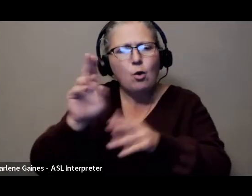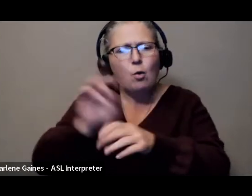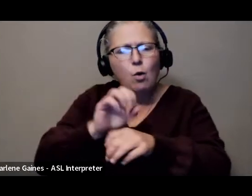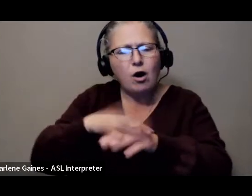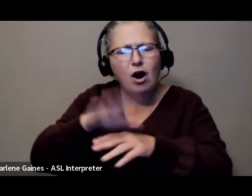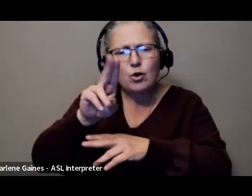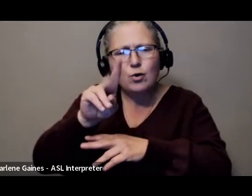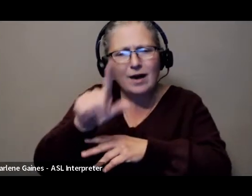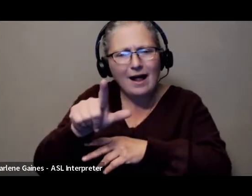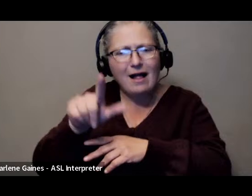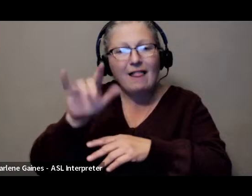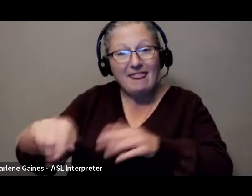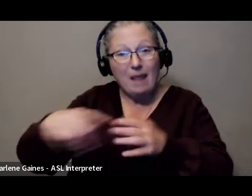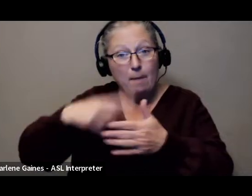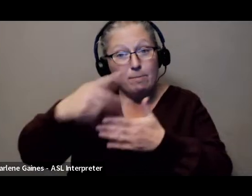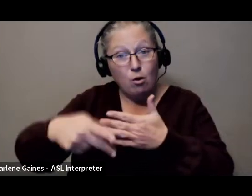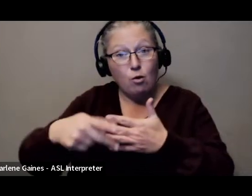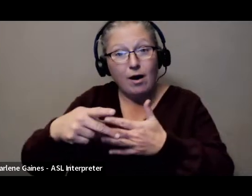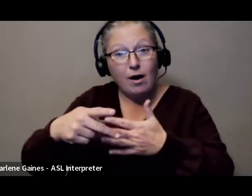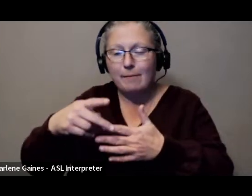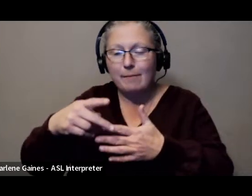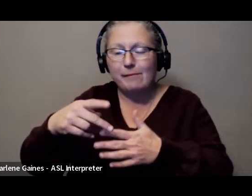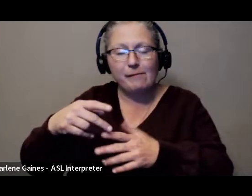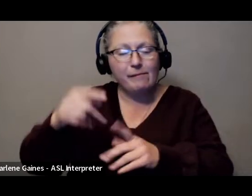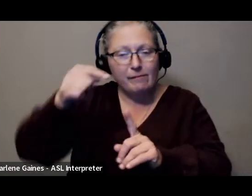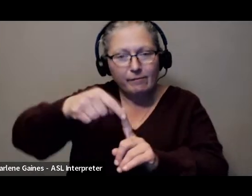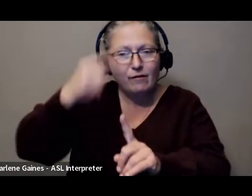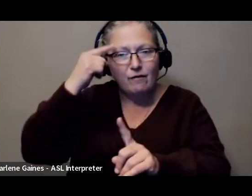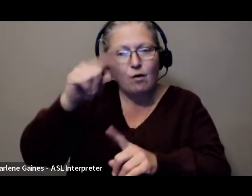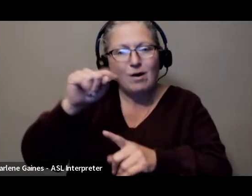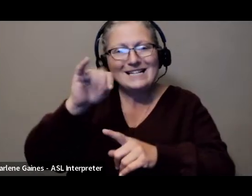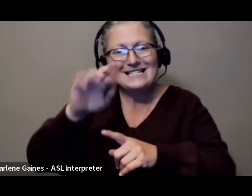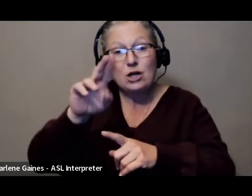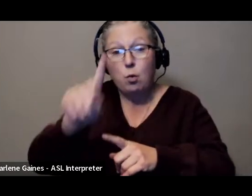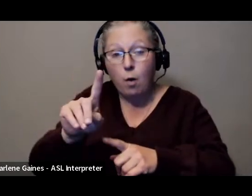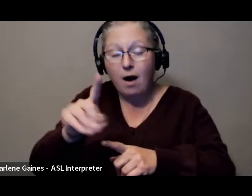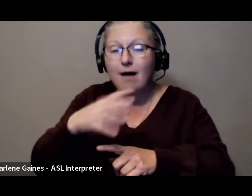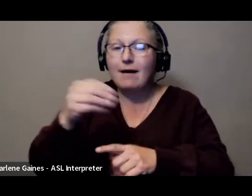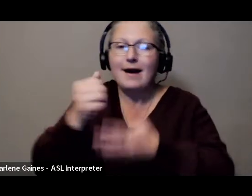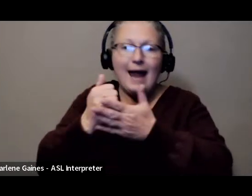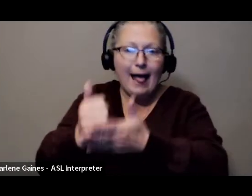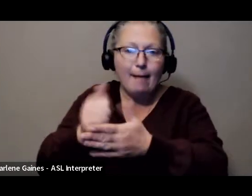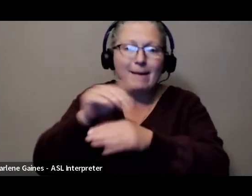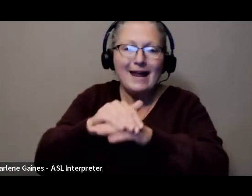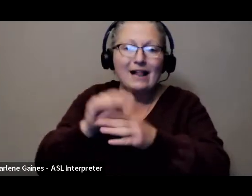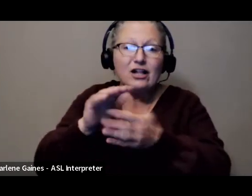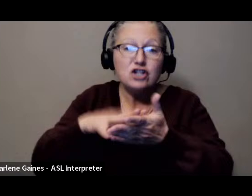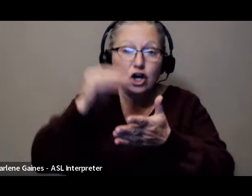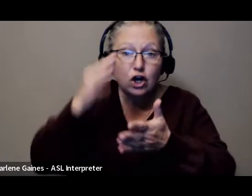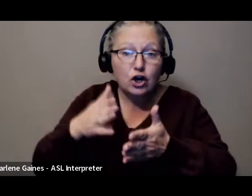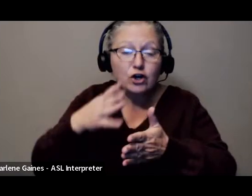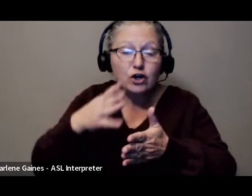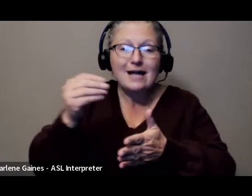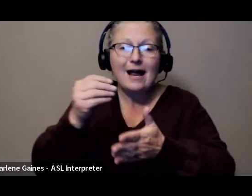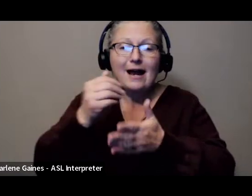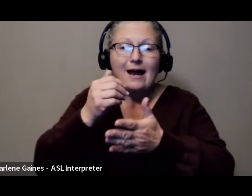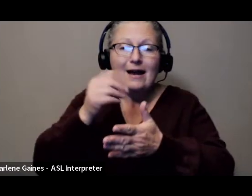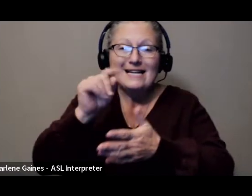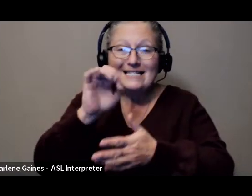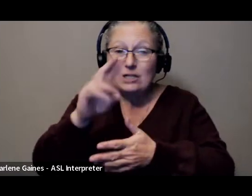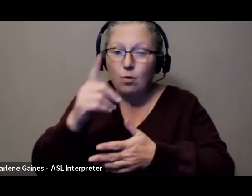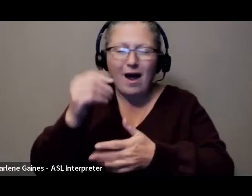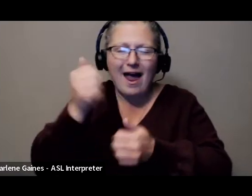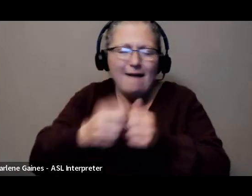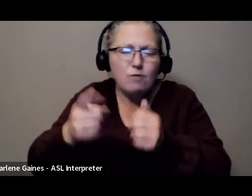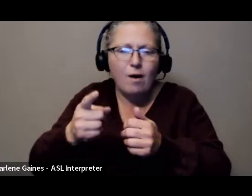These are really programs that I think are at the forefront of tier 1 and helping English learners in the tier 1 and helping everyone. So I think I